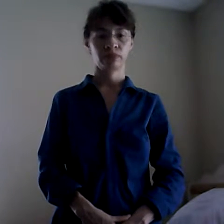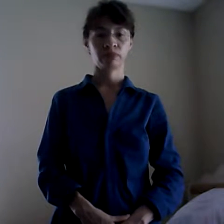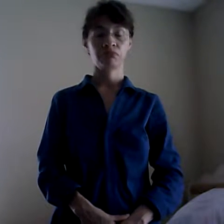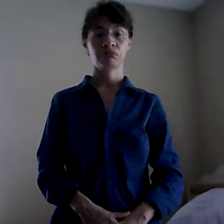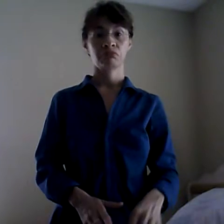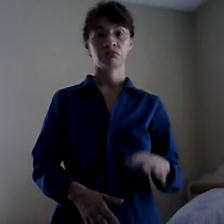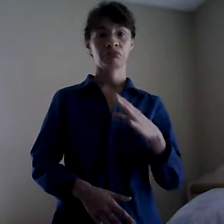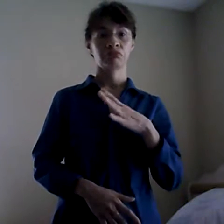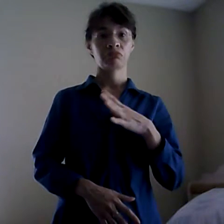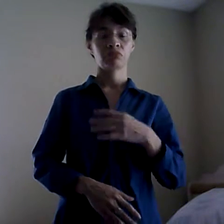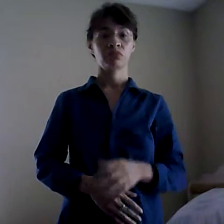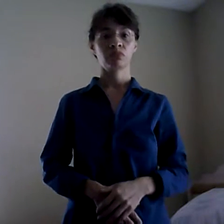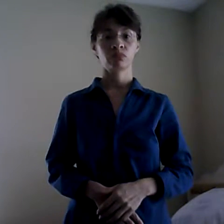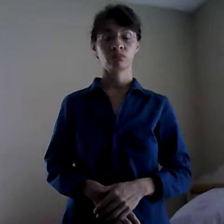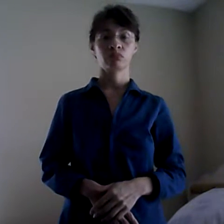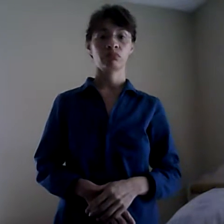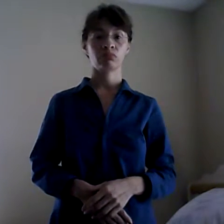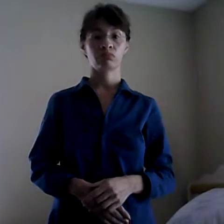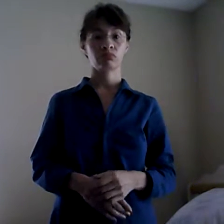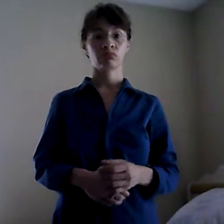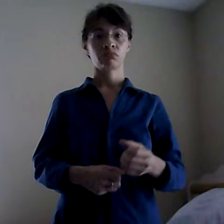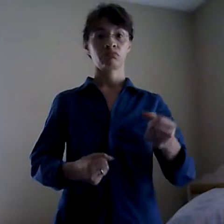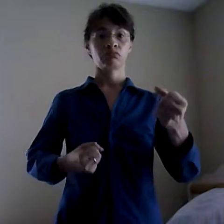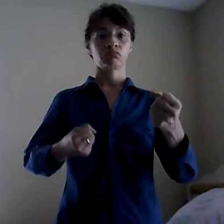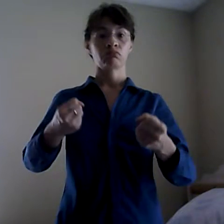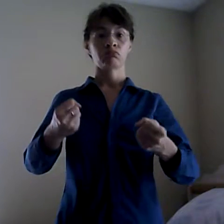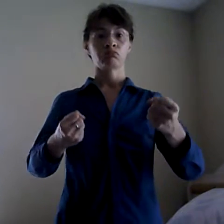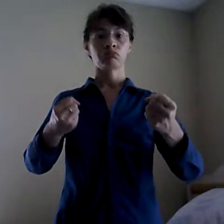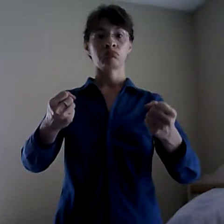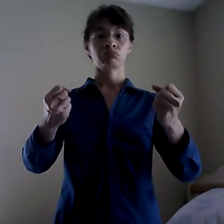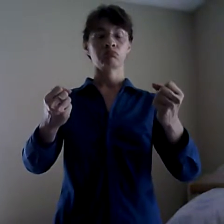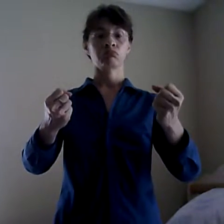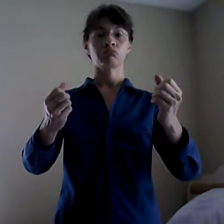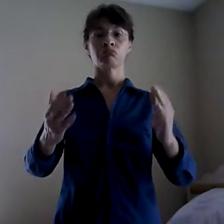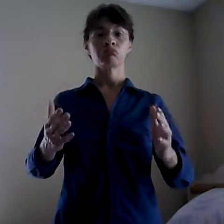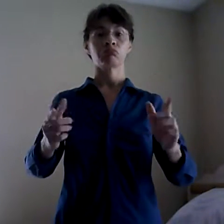Okay, and do you have a valid driver's license or a commercial license?